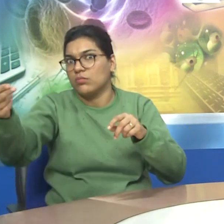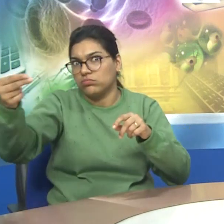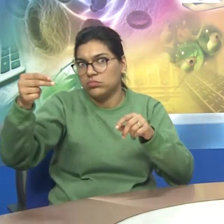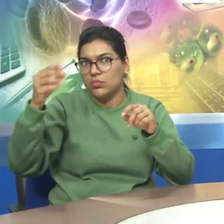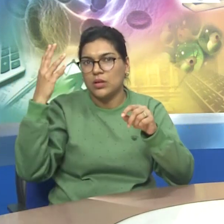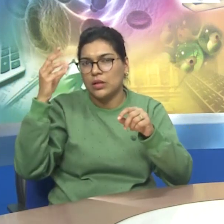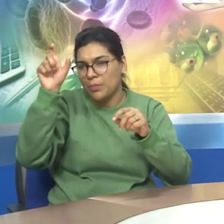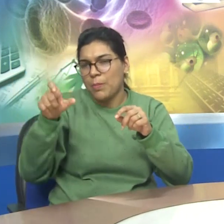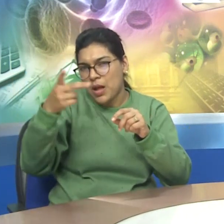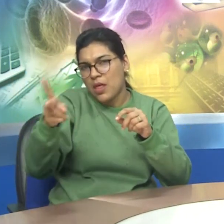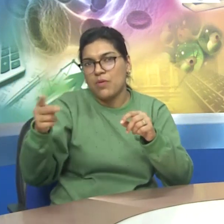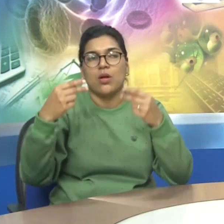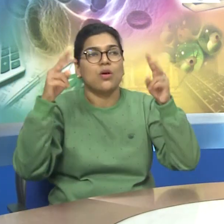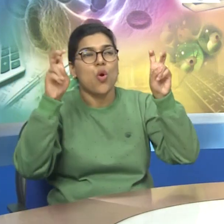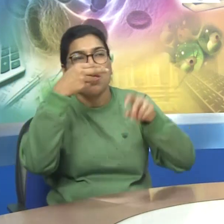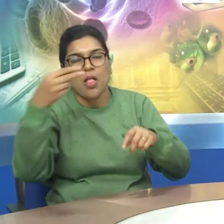shelves in a logical way.